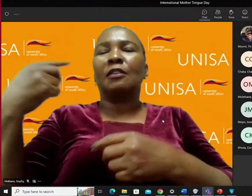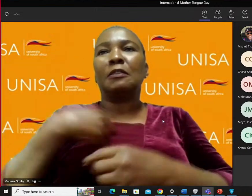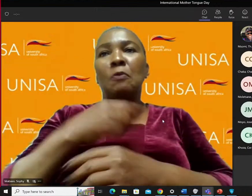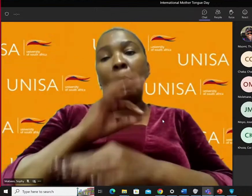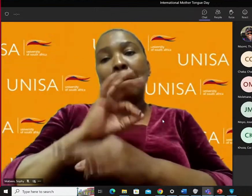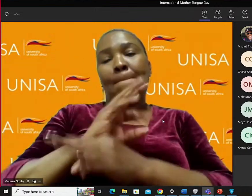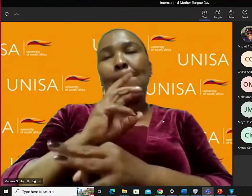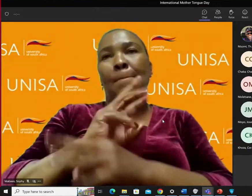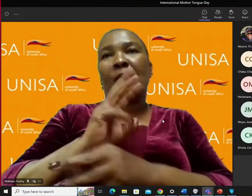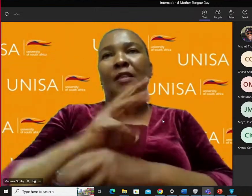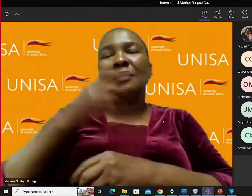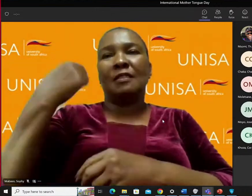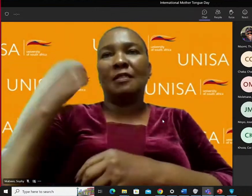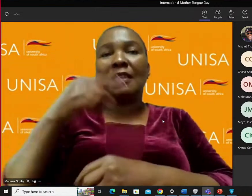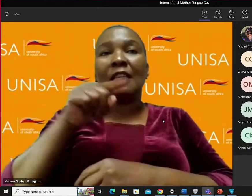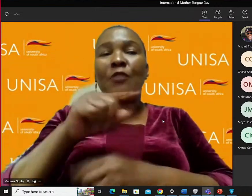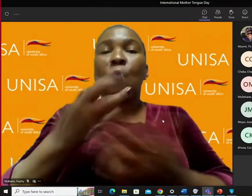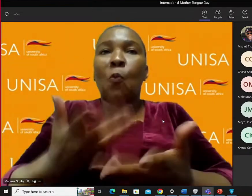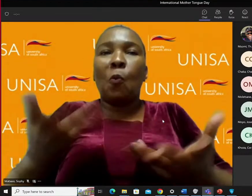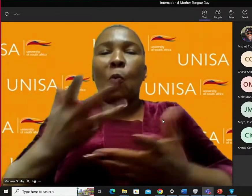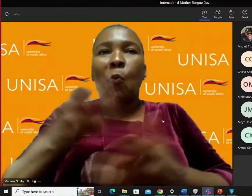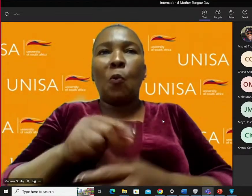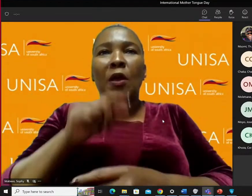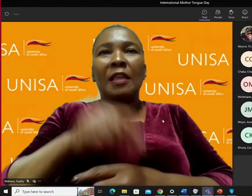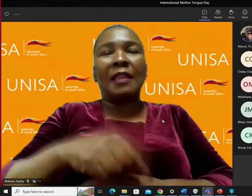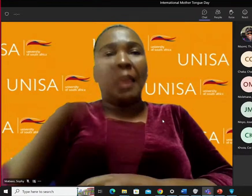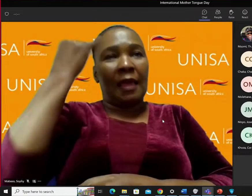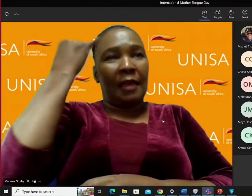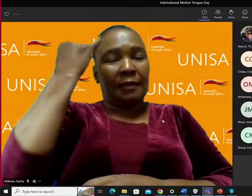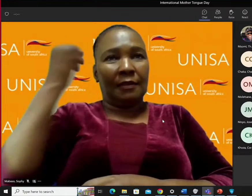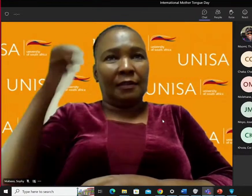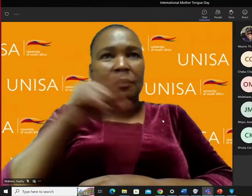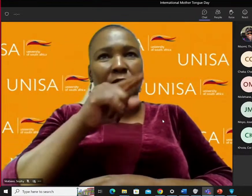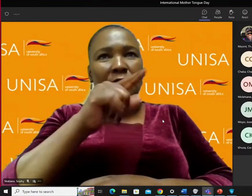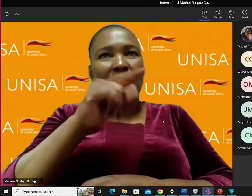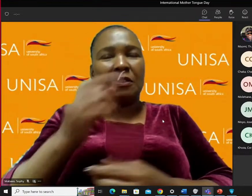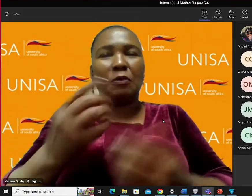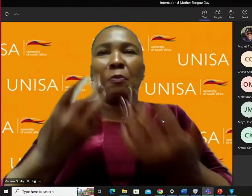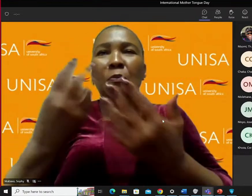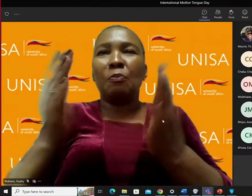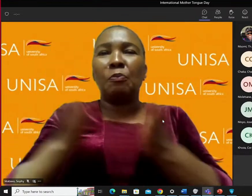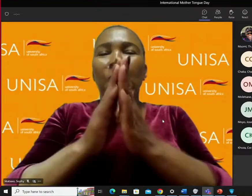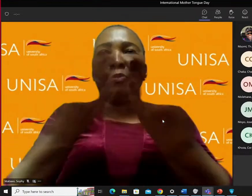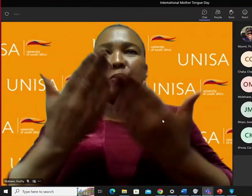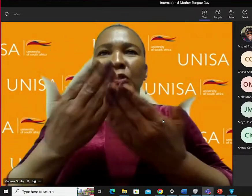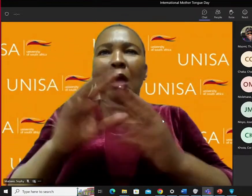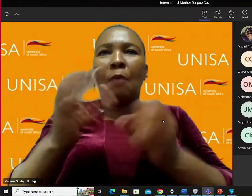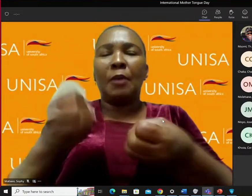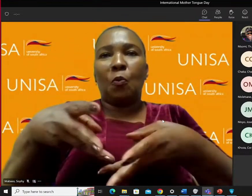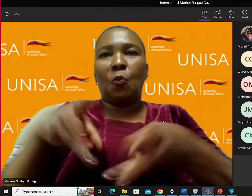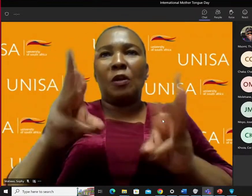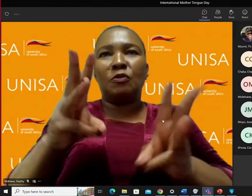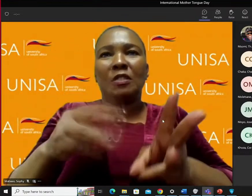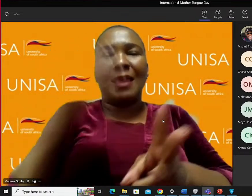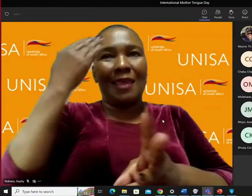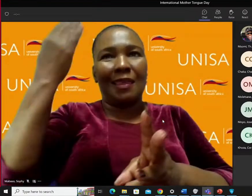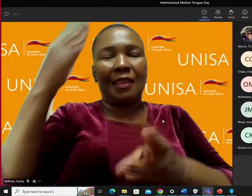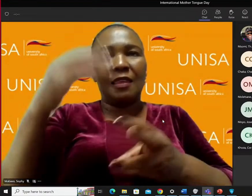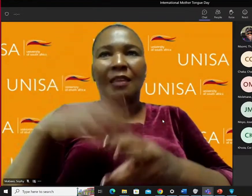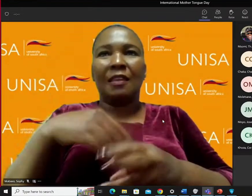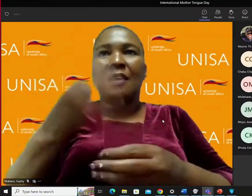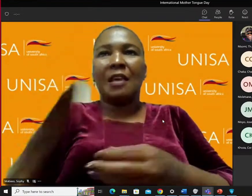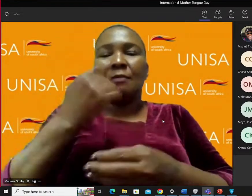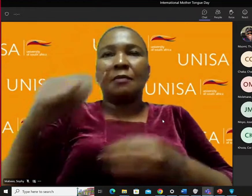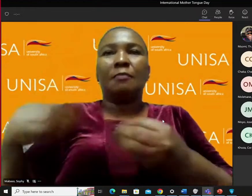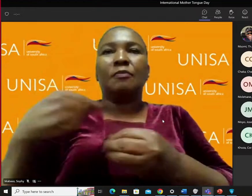that's where the concept for this first book, How Many Ways Can You Say Hello, came about. So it takes the